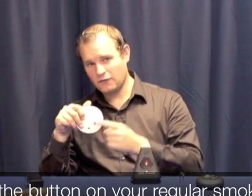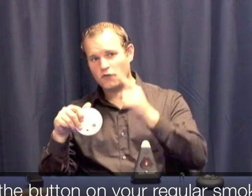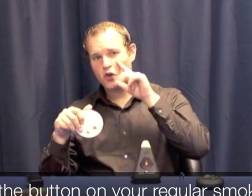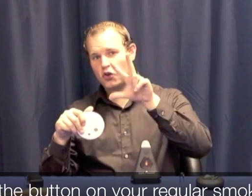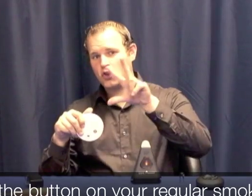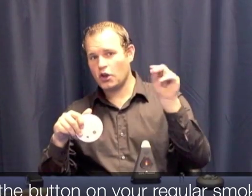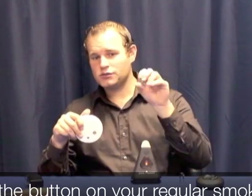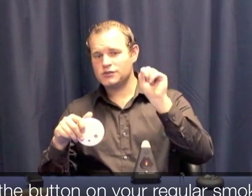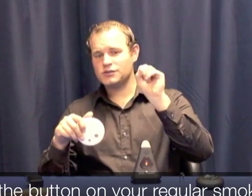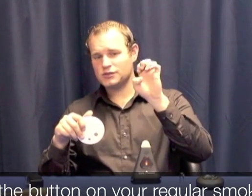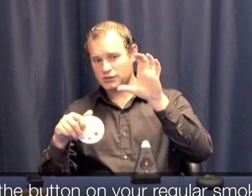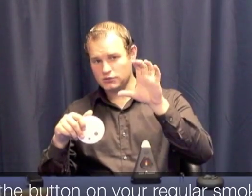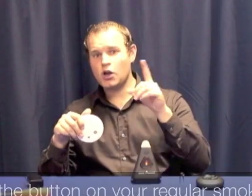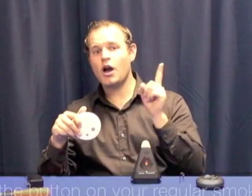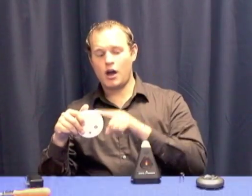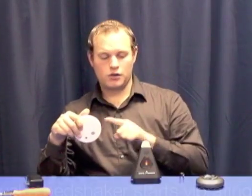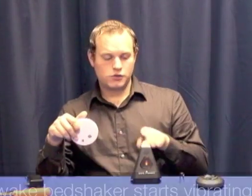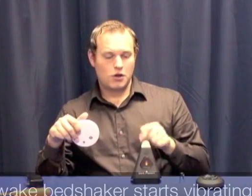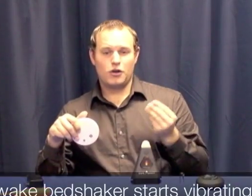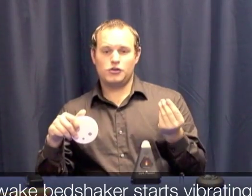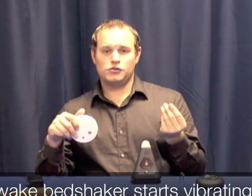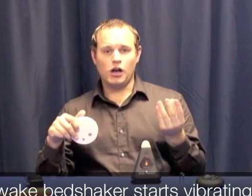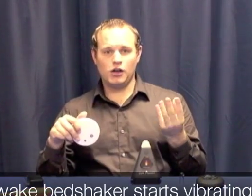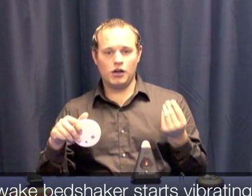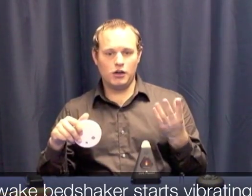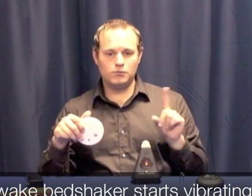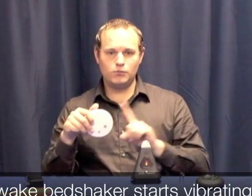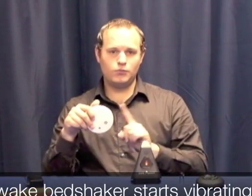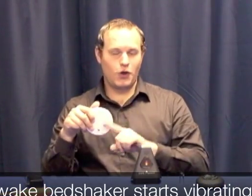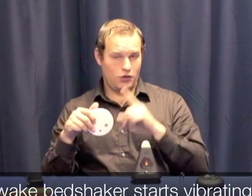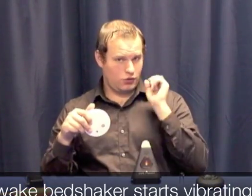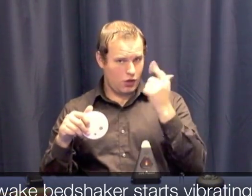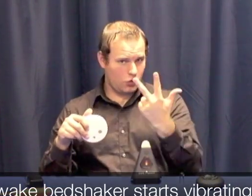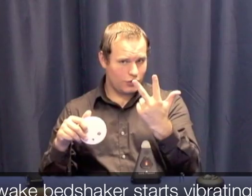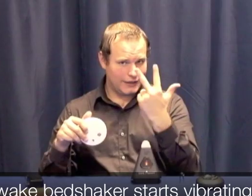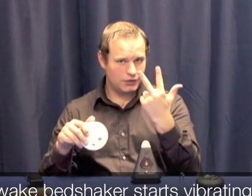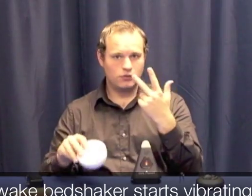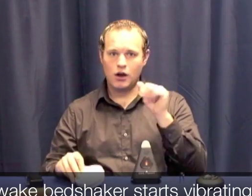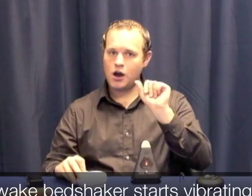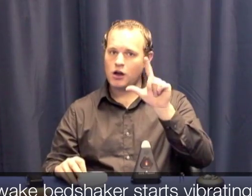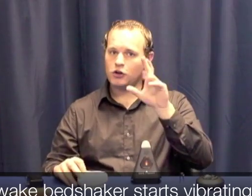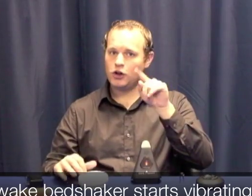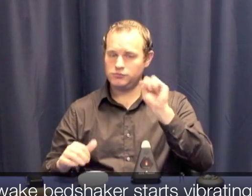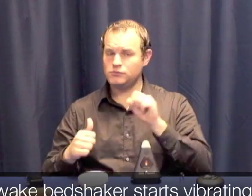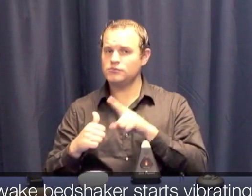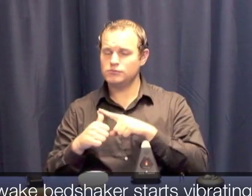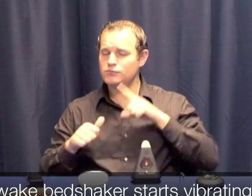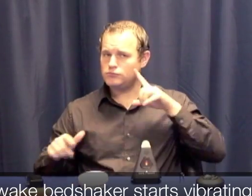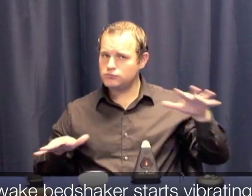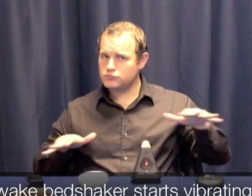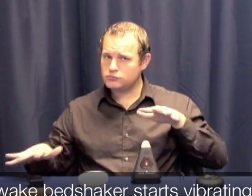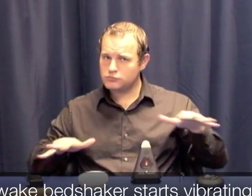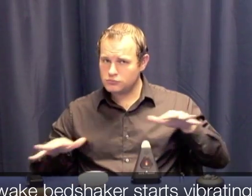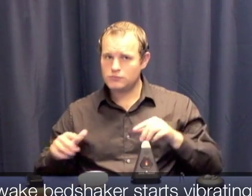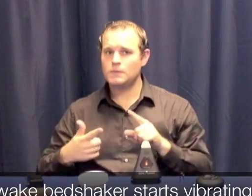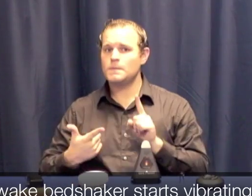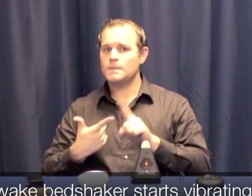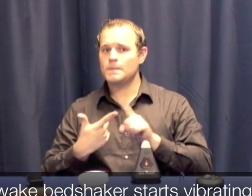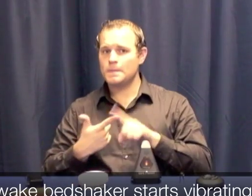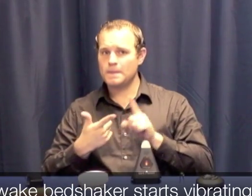the button on your regular smoke alarm for at least 30 seconds or until the SafeAwake bed shaker starts vibrating, the sounder